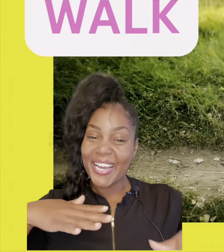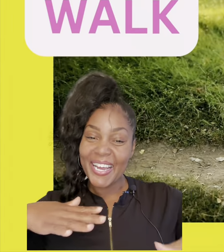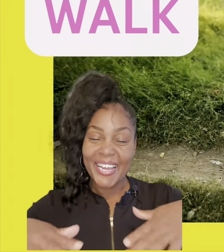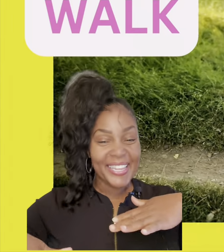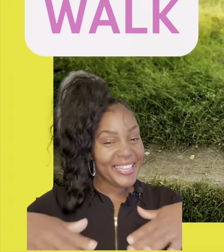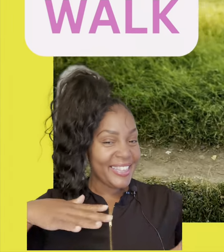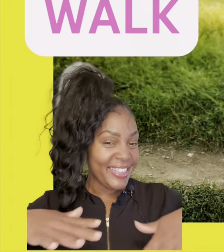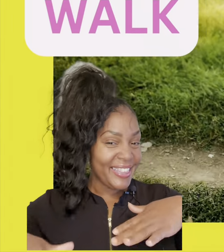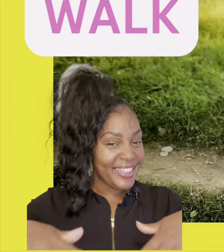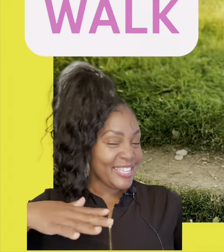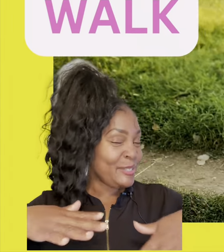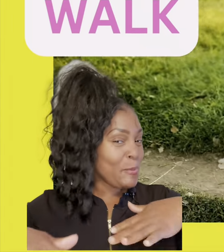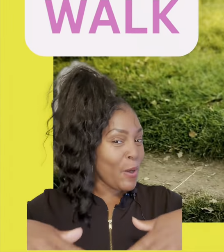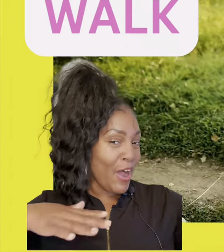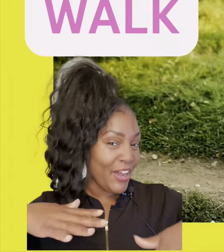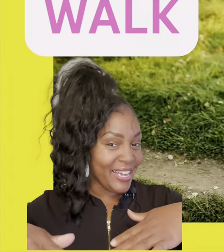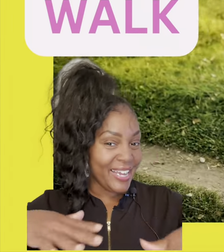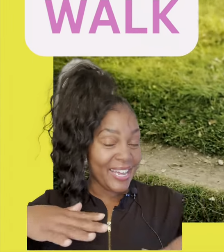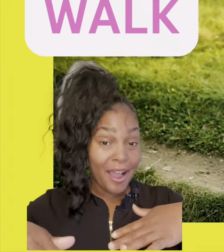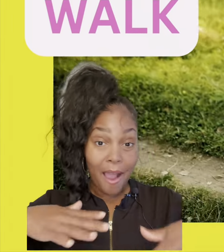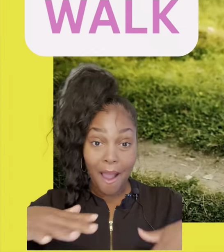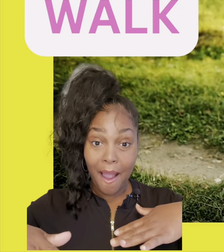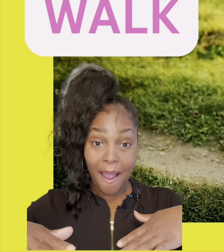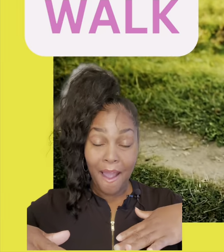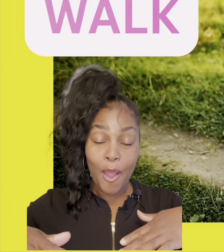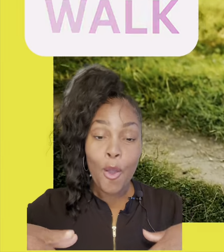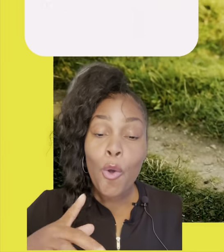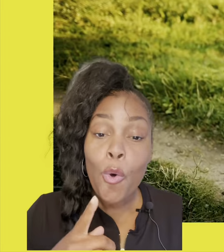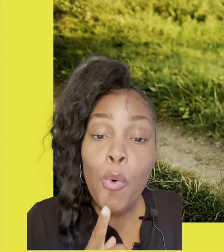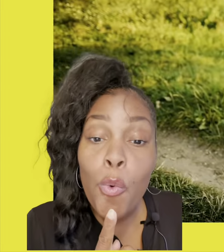Walk. Let's walk.